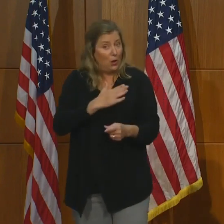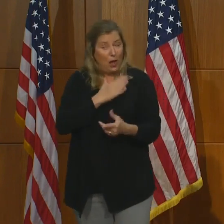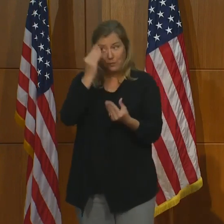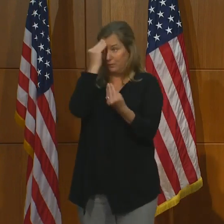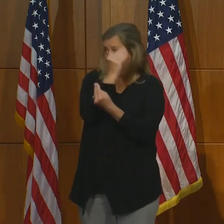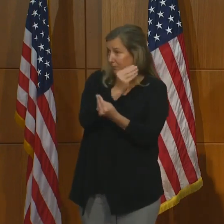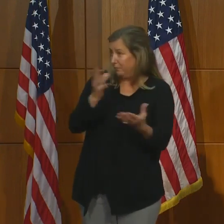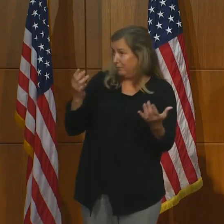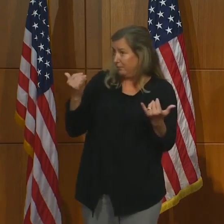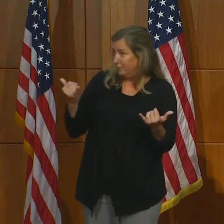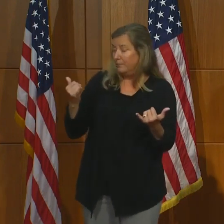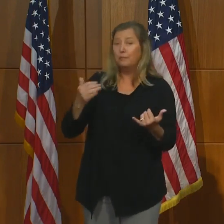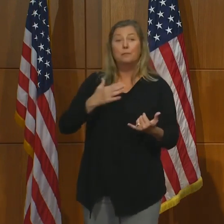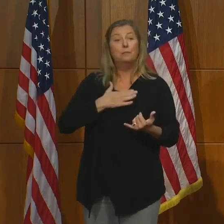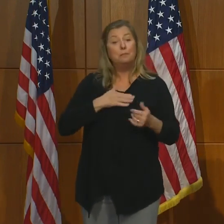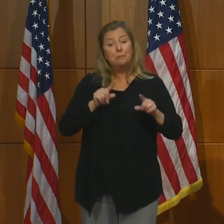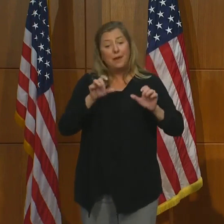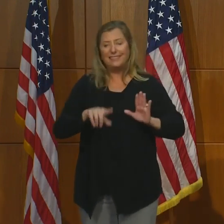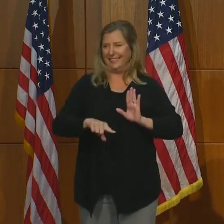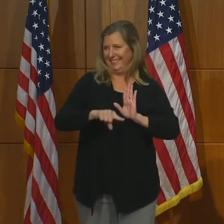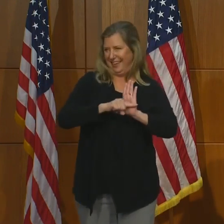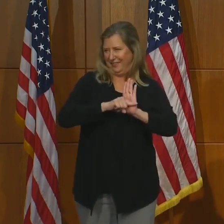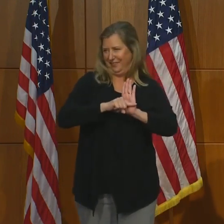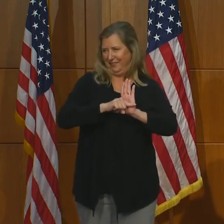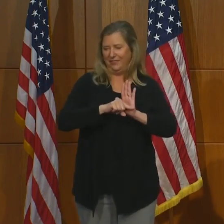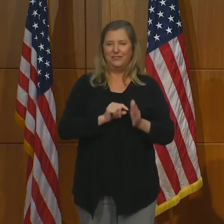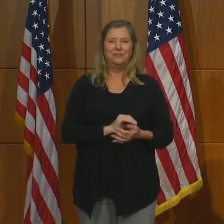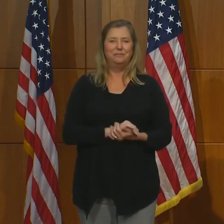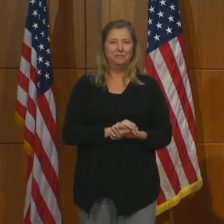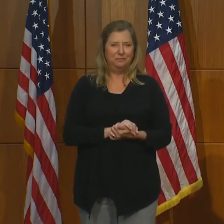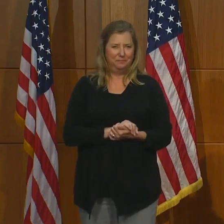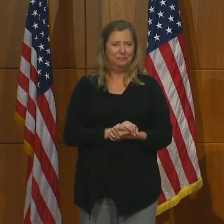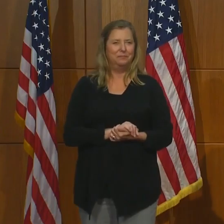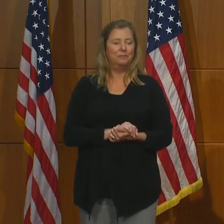to report that my test was negative. Now I'd like to turn to higher